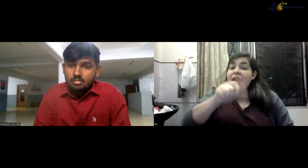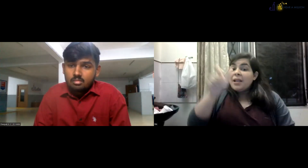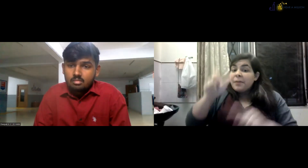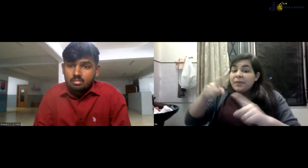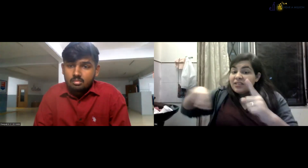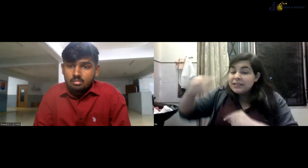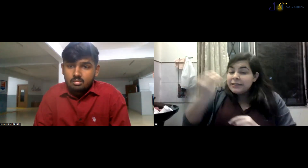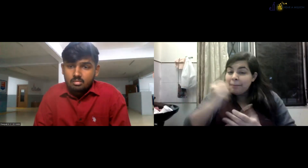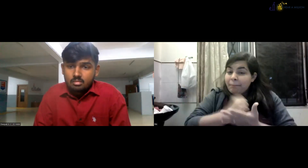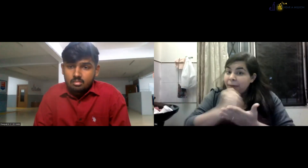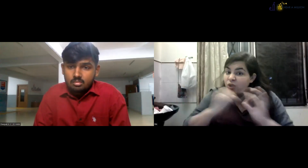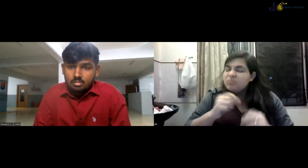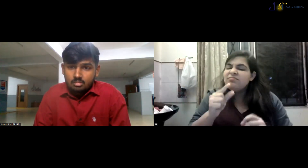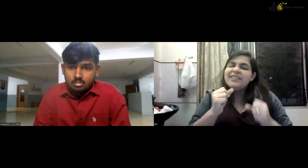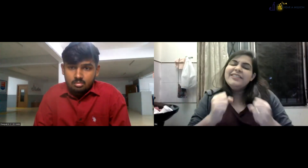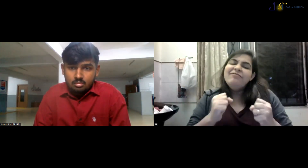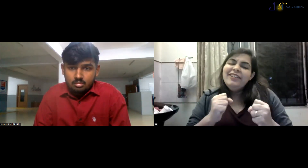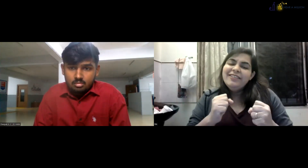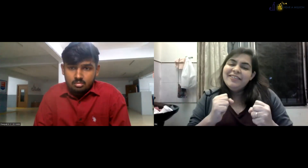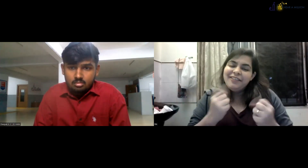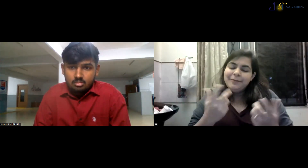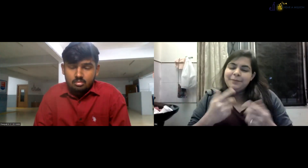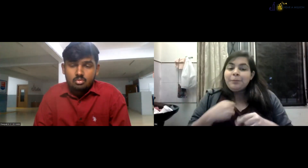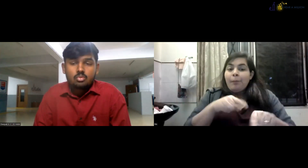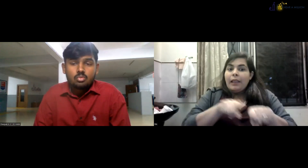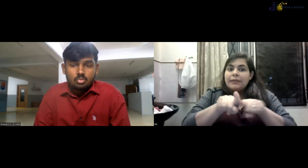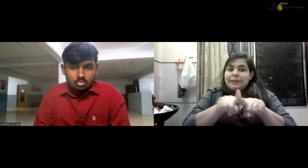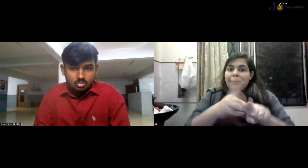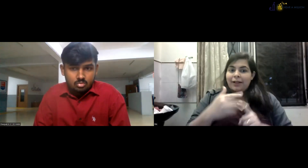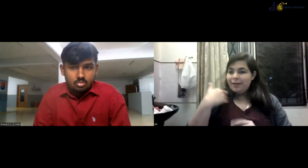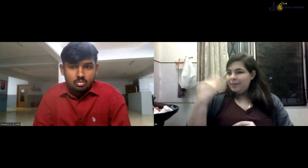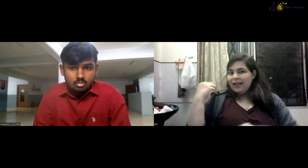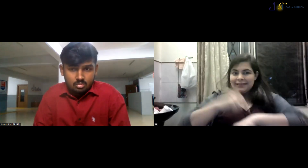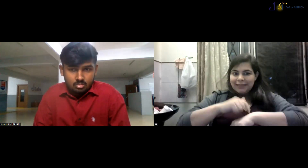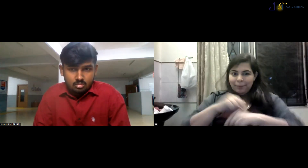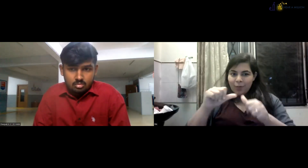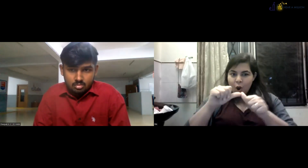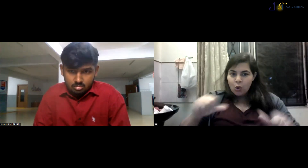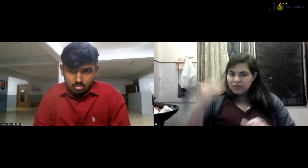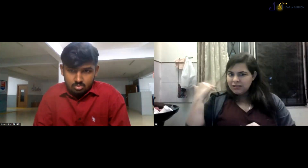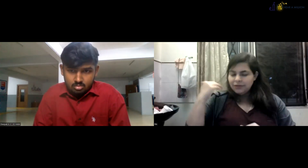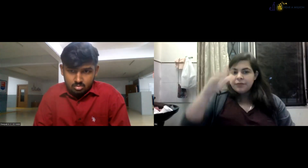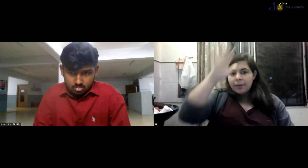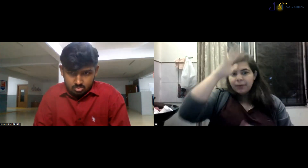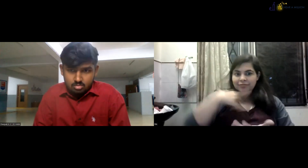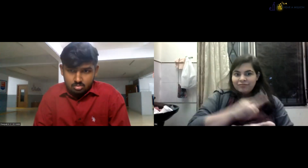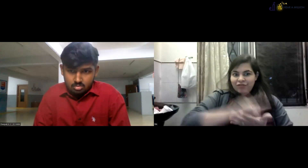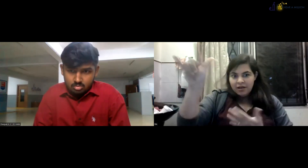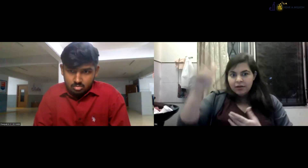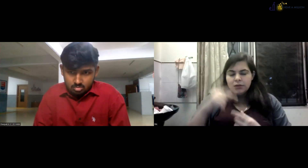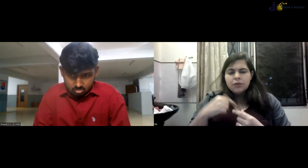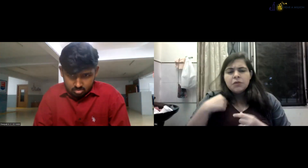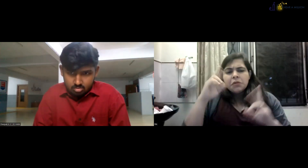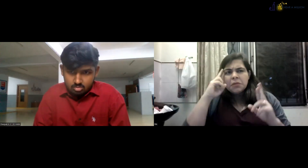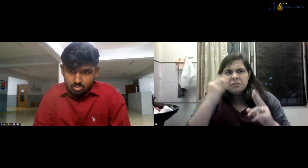after having the experience from eating from the outside stalls and all, but yeah, it's still difficult for some people.